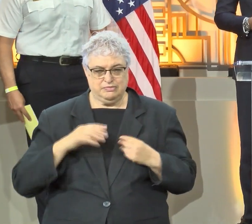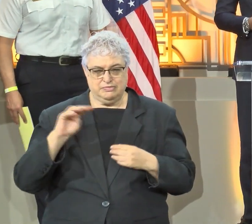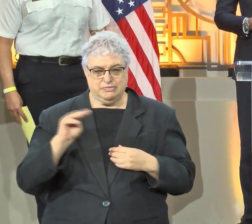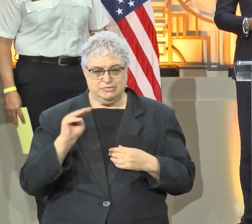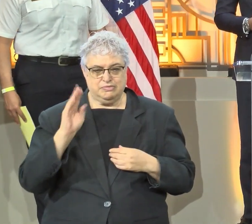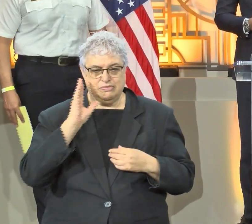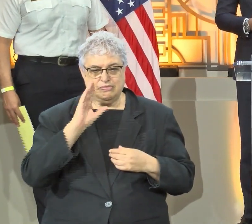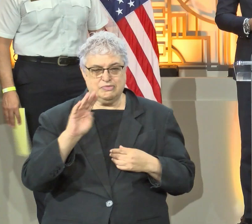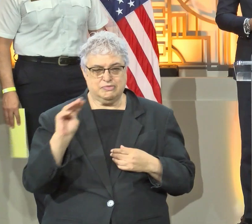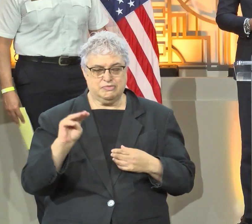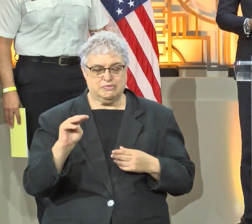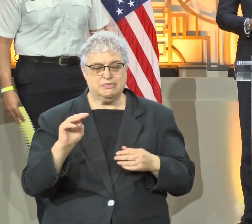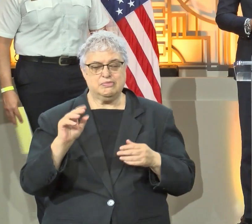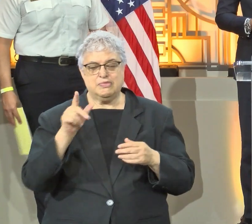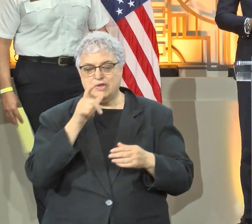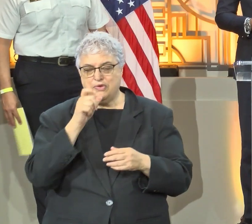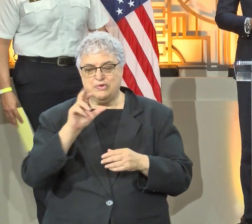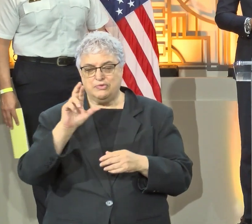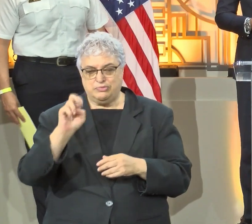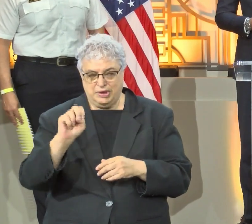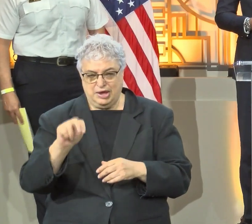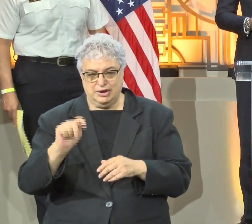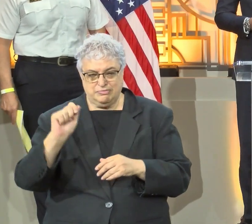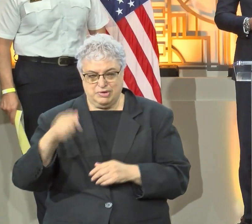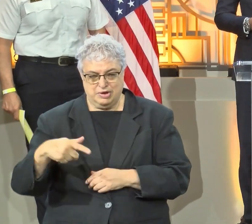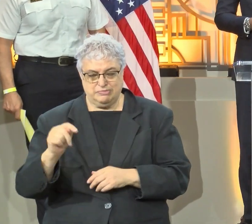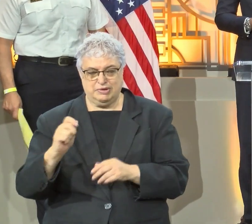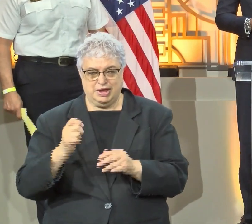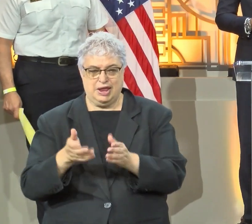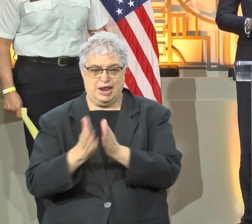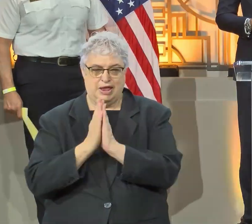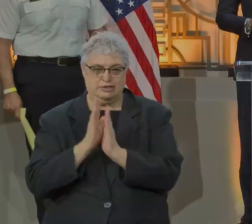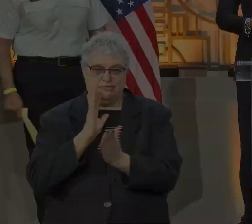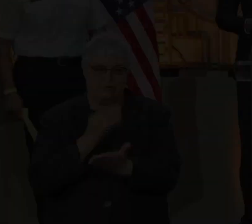morning, tenants can start applying for the rental assistance as well.